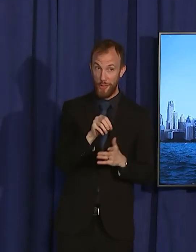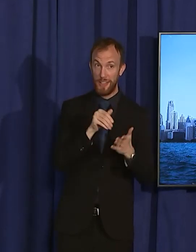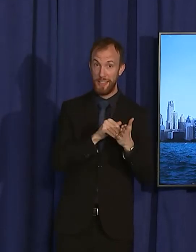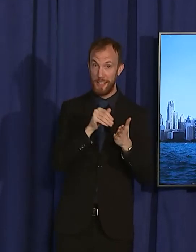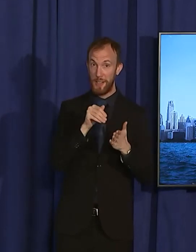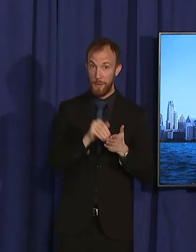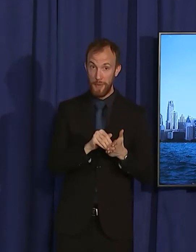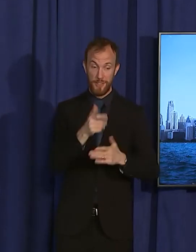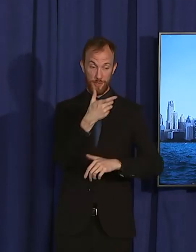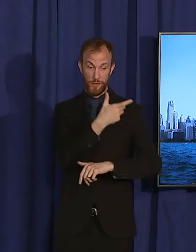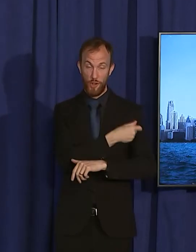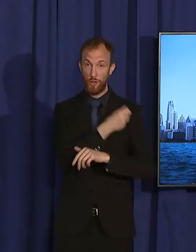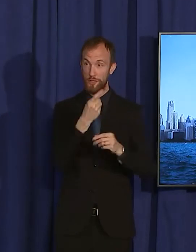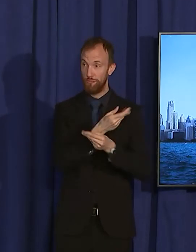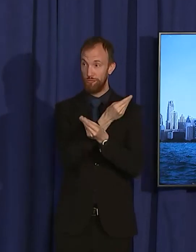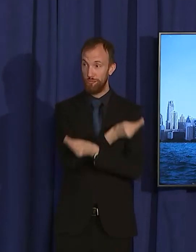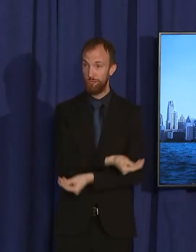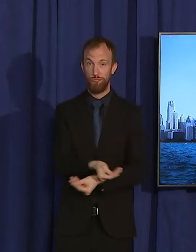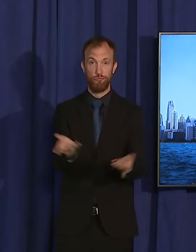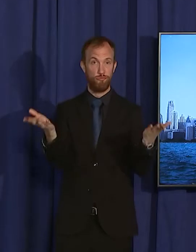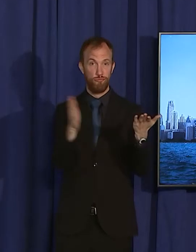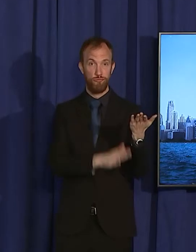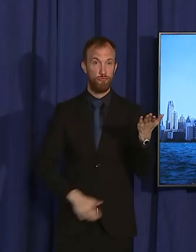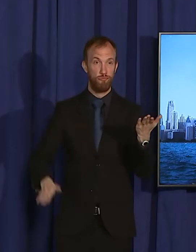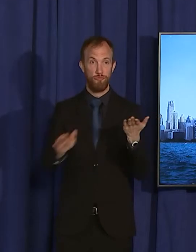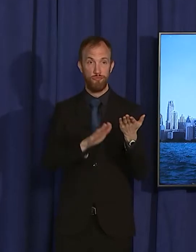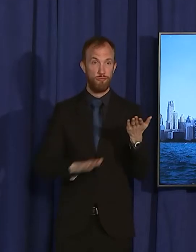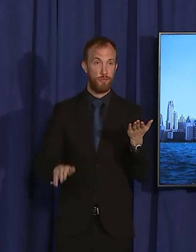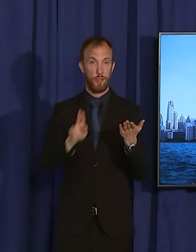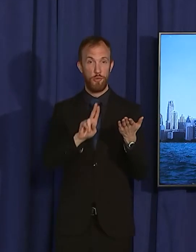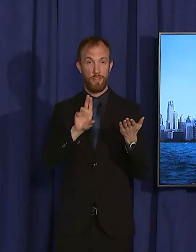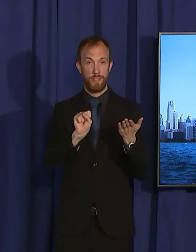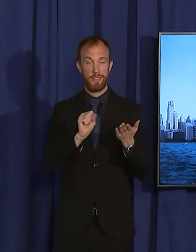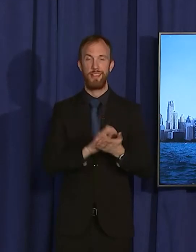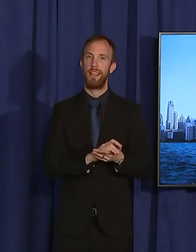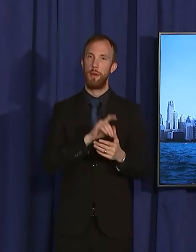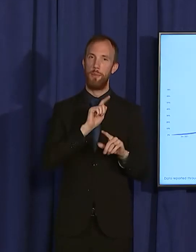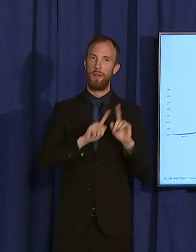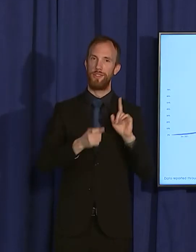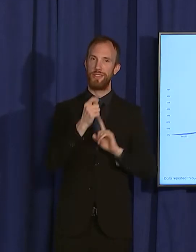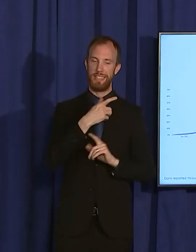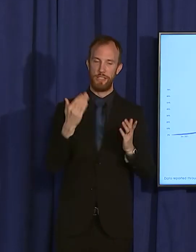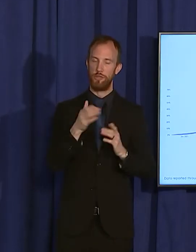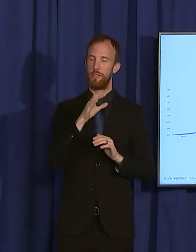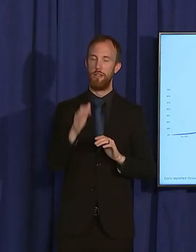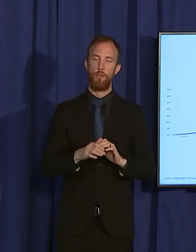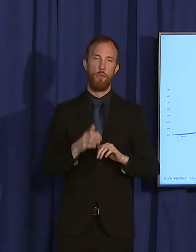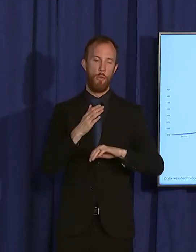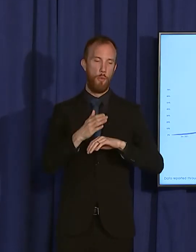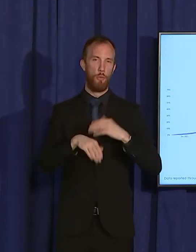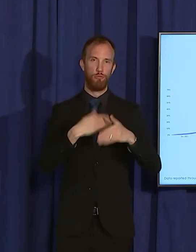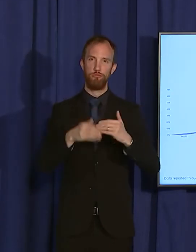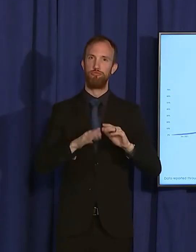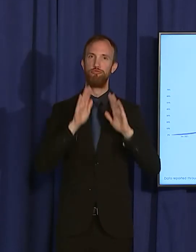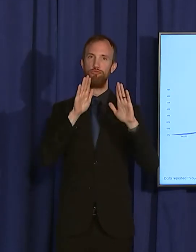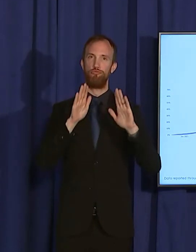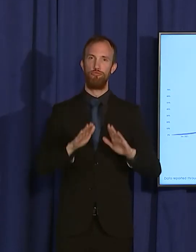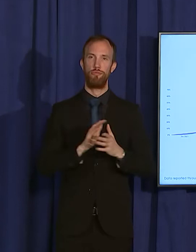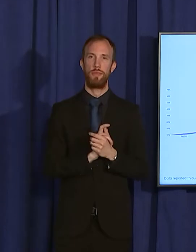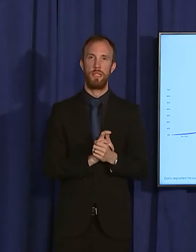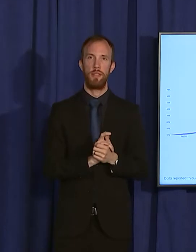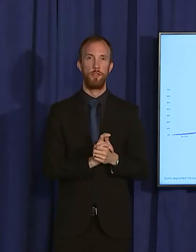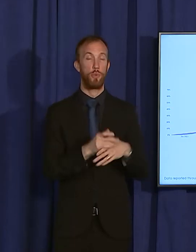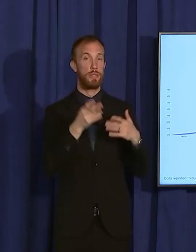been administered across the United States, and we're making amazing progress here in Chicago. If we look at the coverage, the